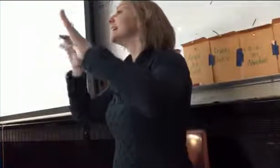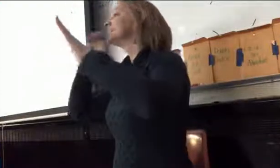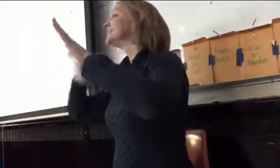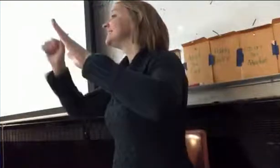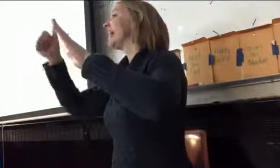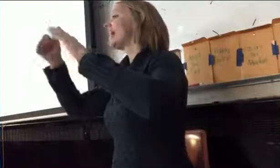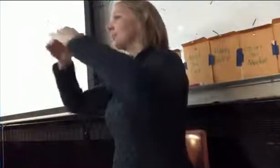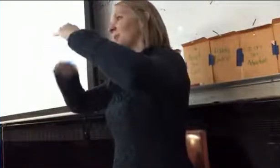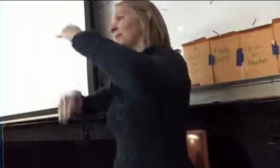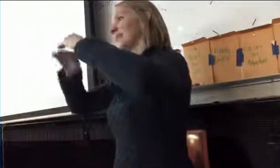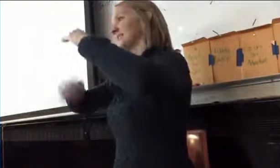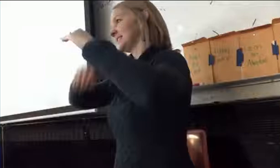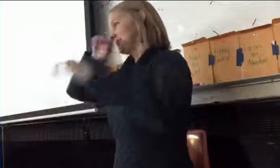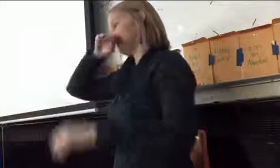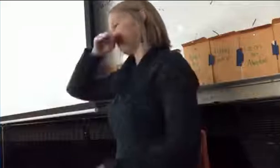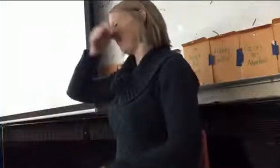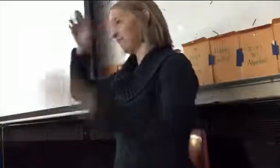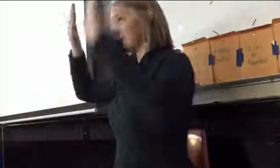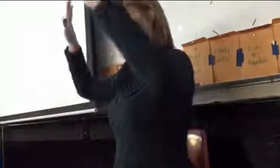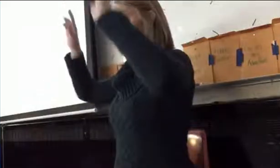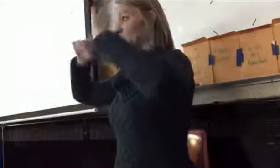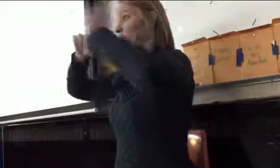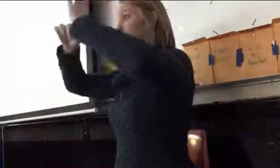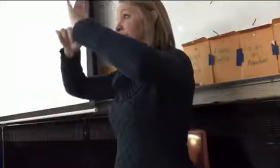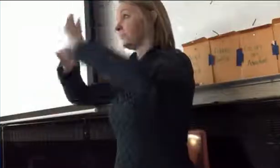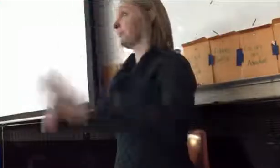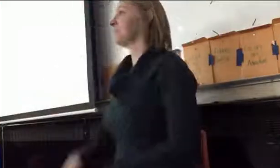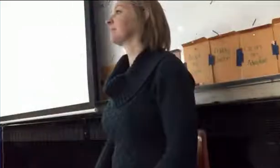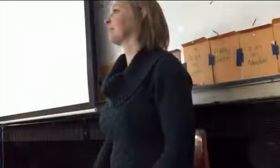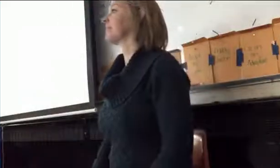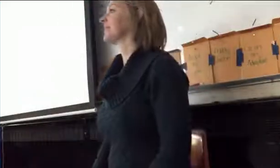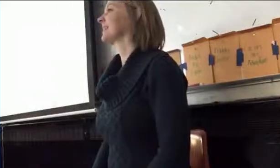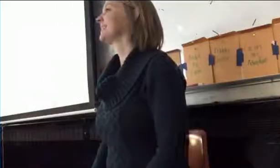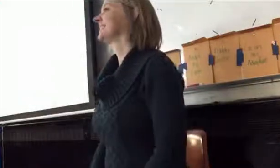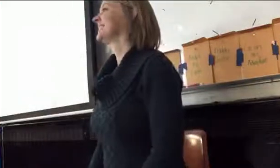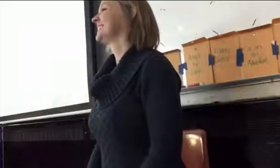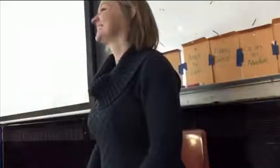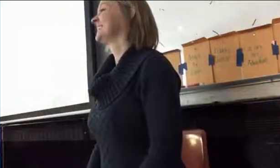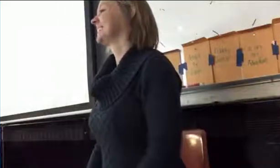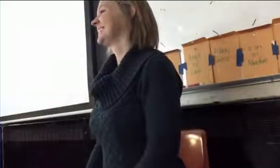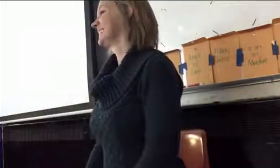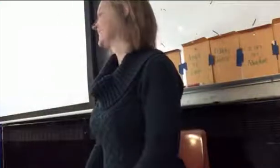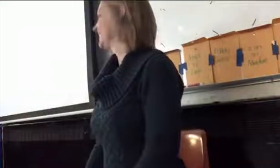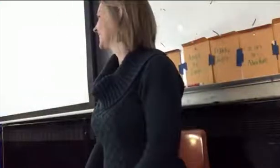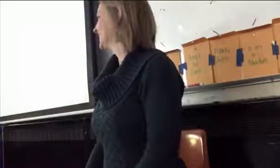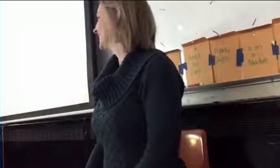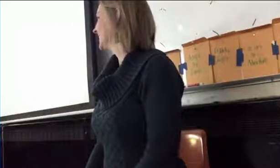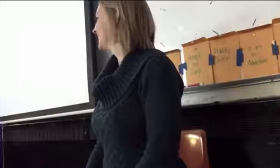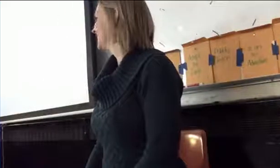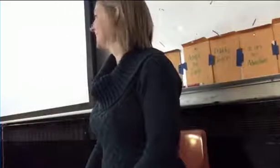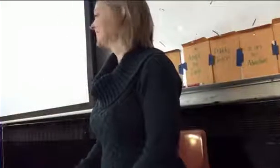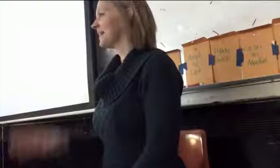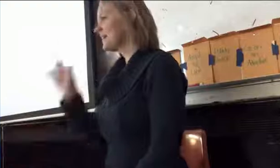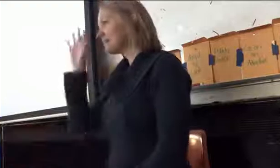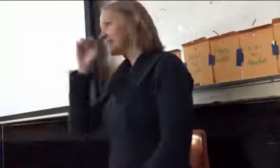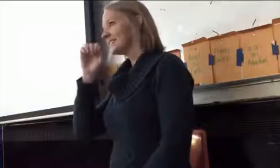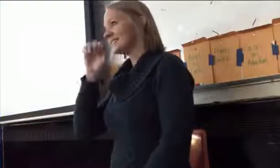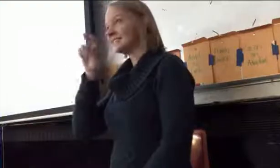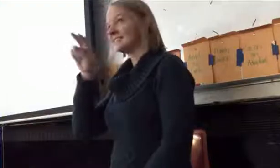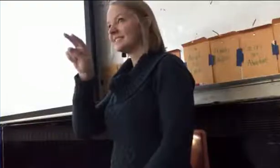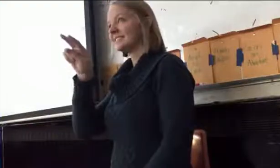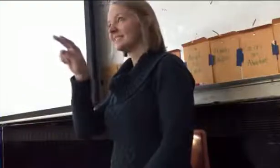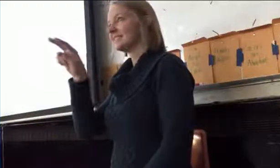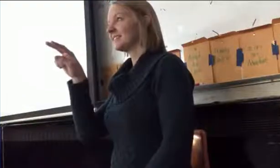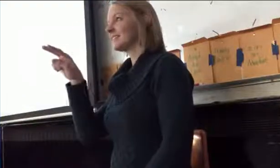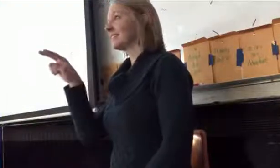less. Okay, putting your fingers up, putting your fingers up. Putting your fingers up. Yeah. Hold on. Okay, thank